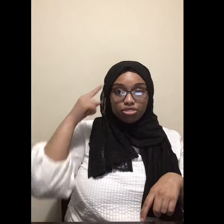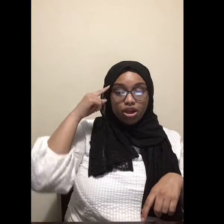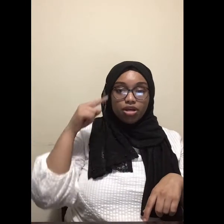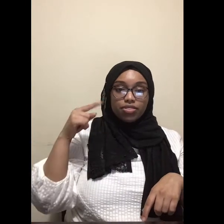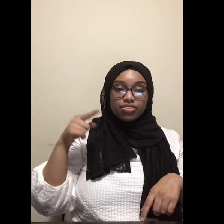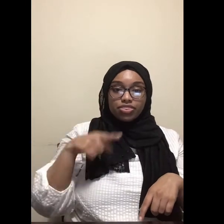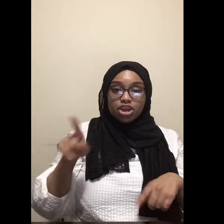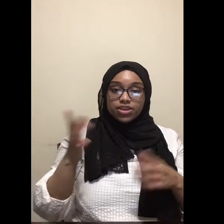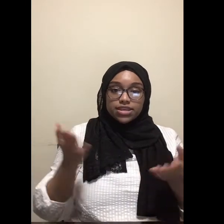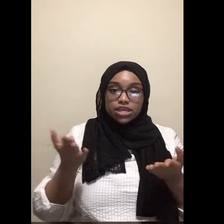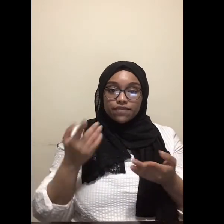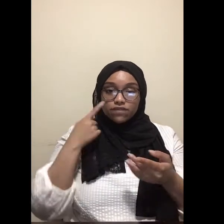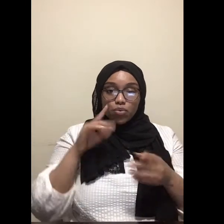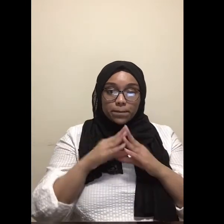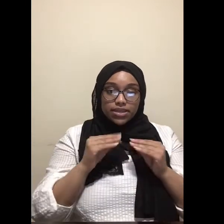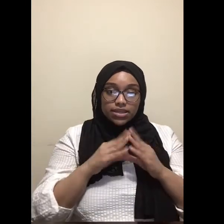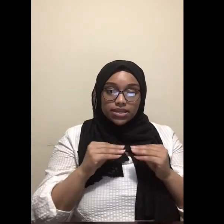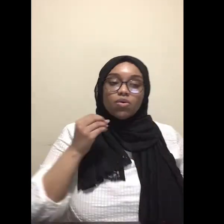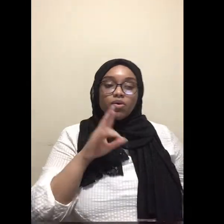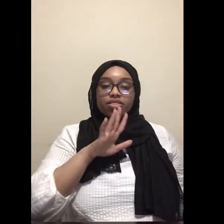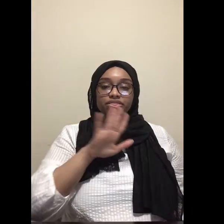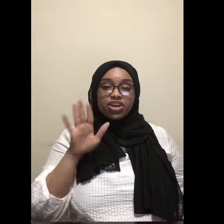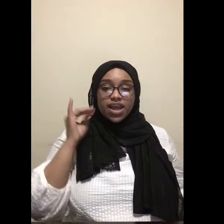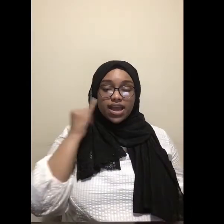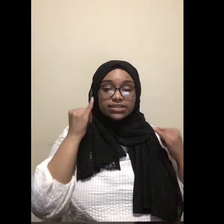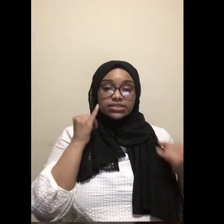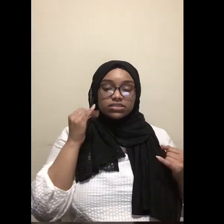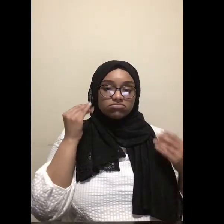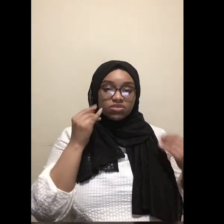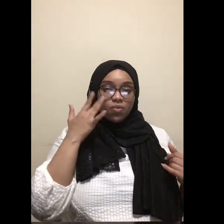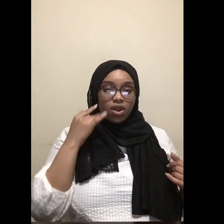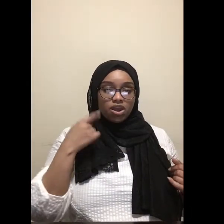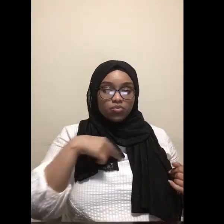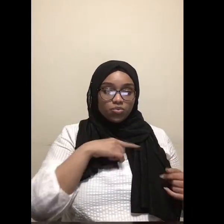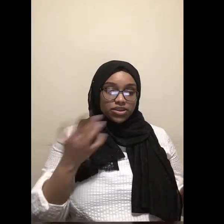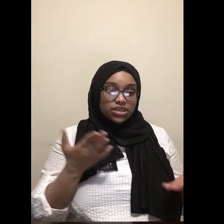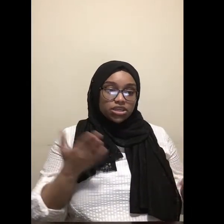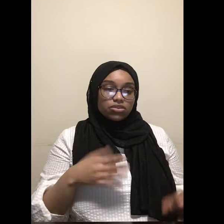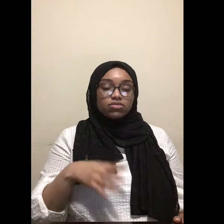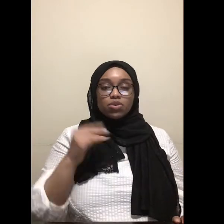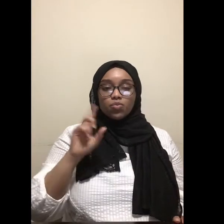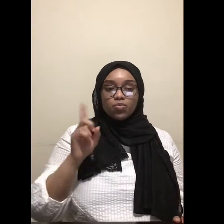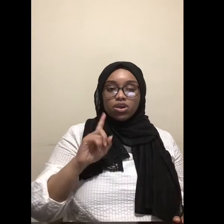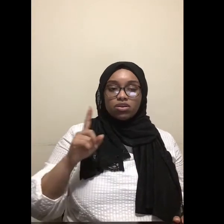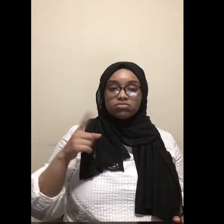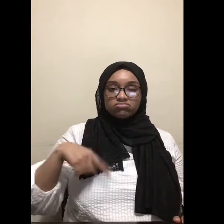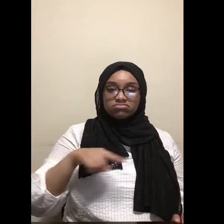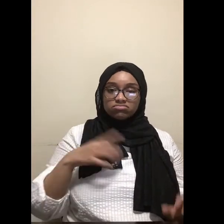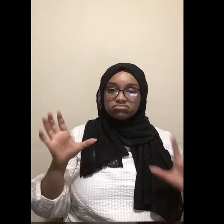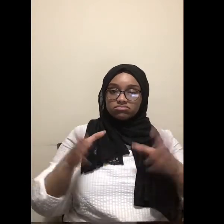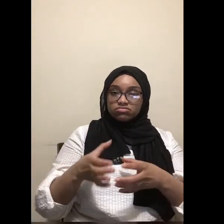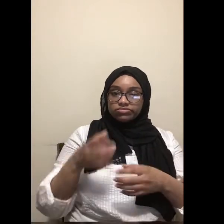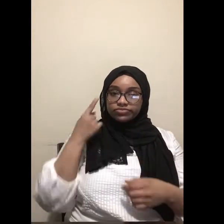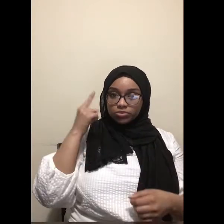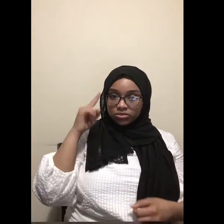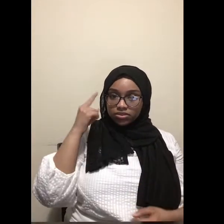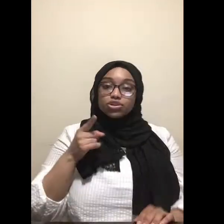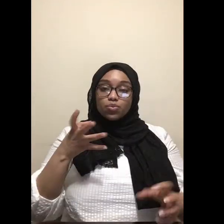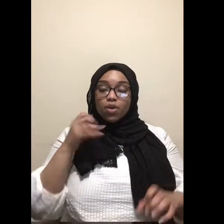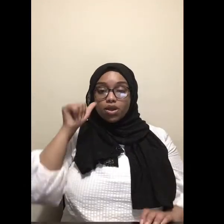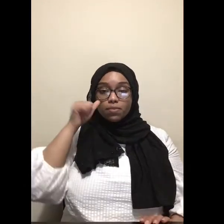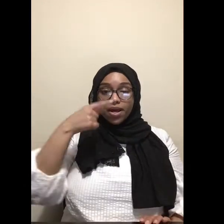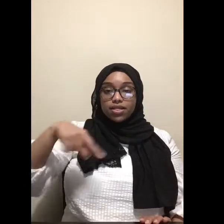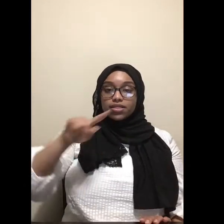idea of why we've come together, and you want to remind them, all right, we came here today because we